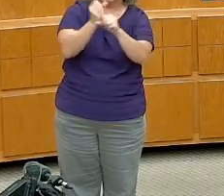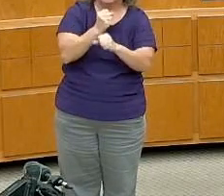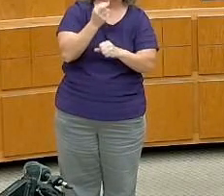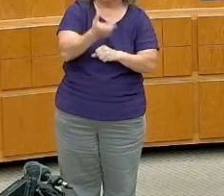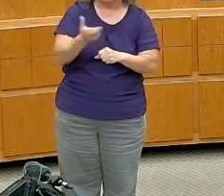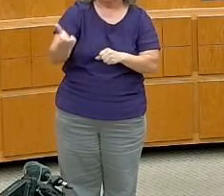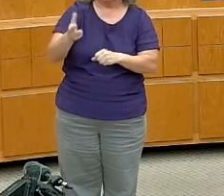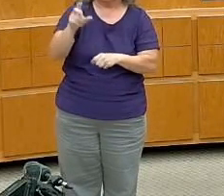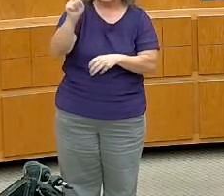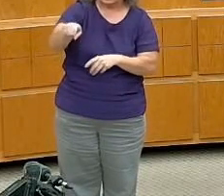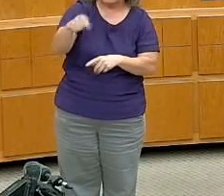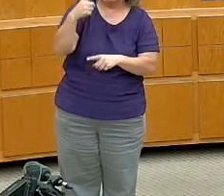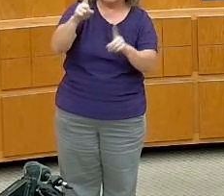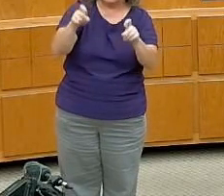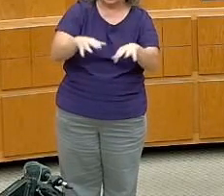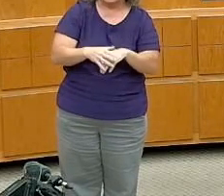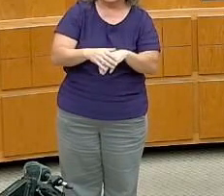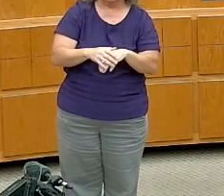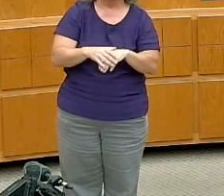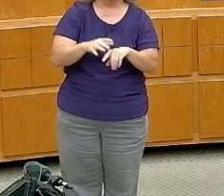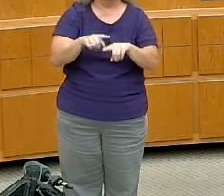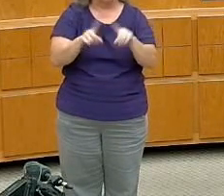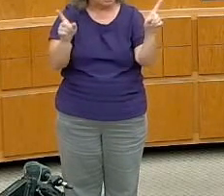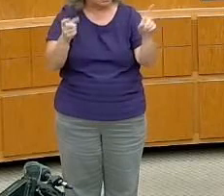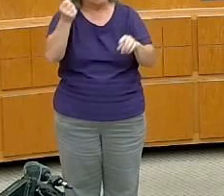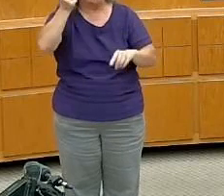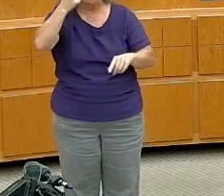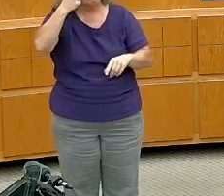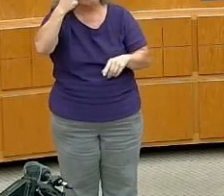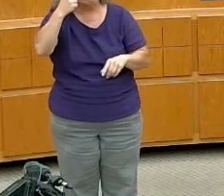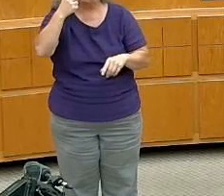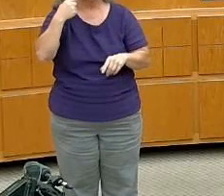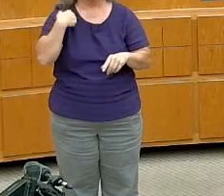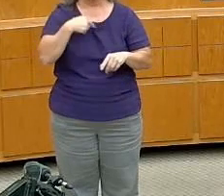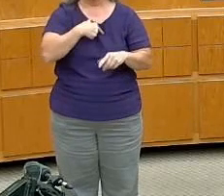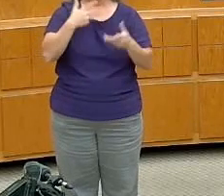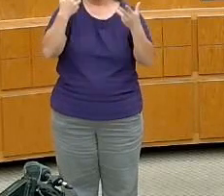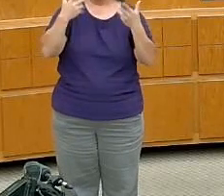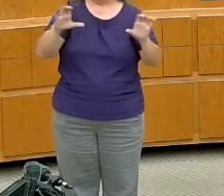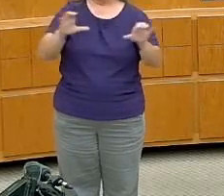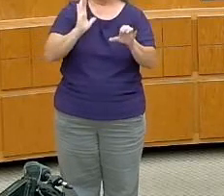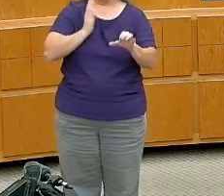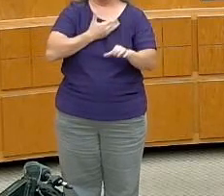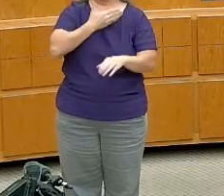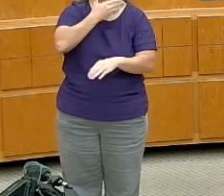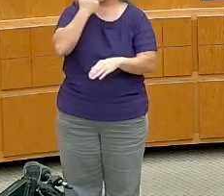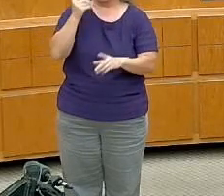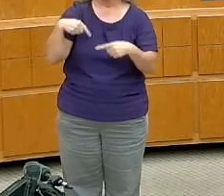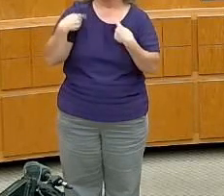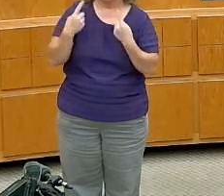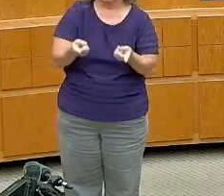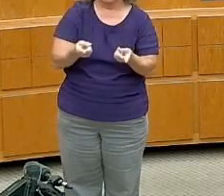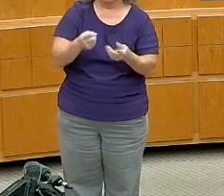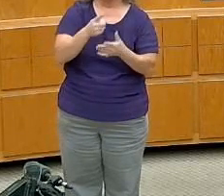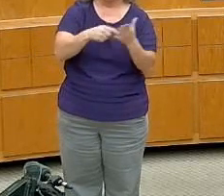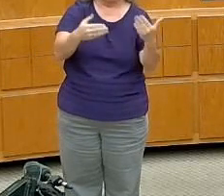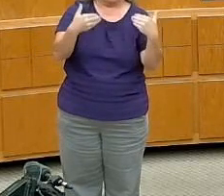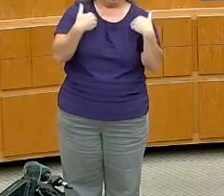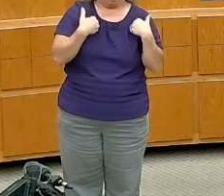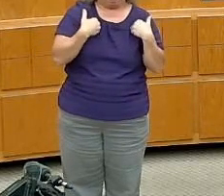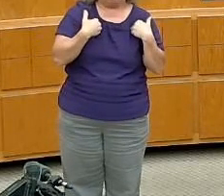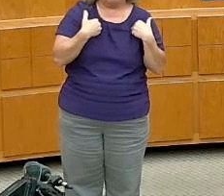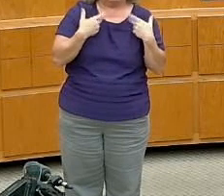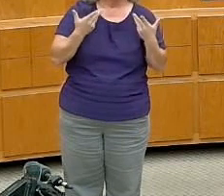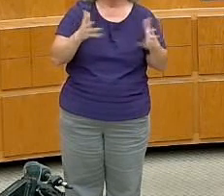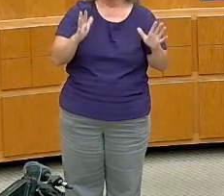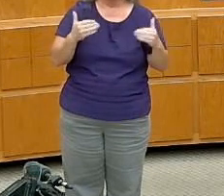need for testing. But make no mistake, we have done our best, and what we have is what we have. And